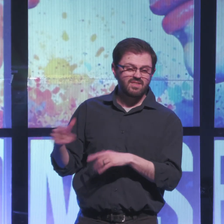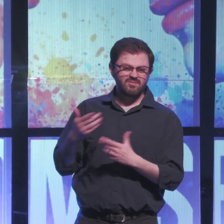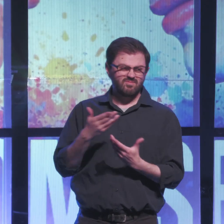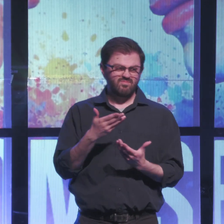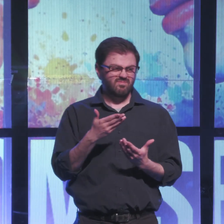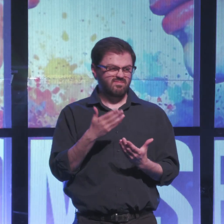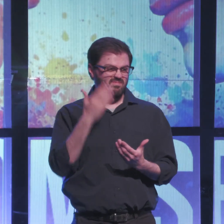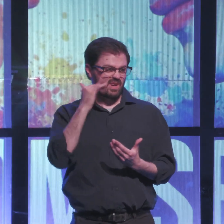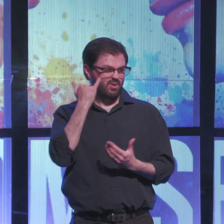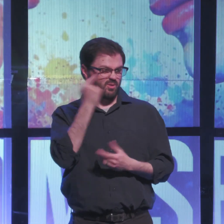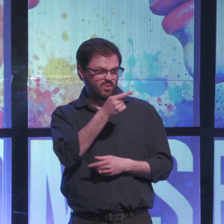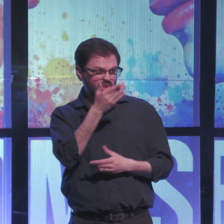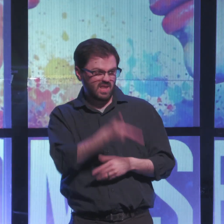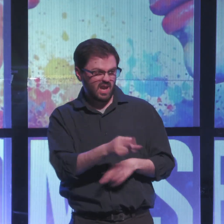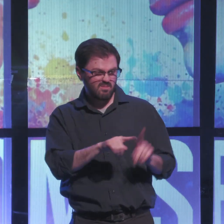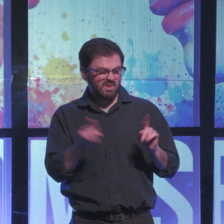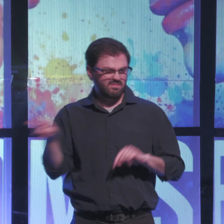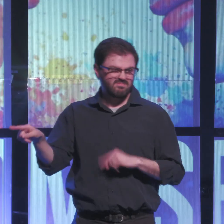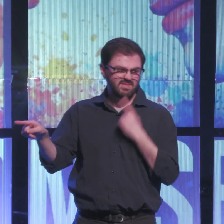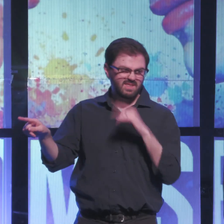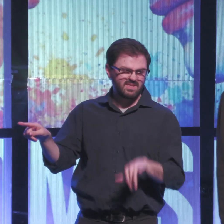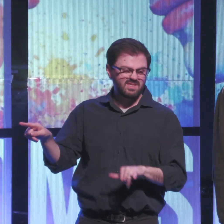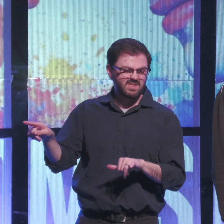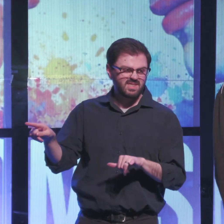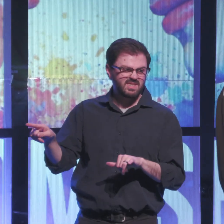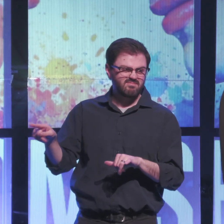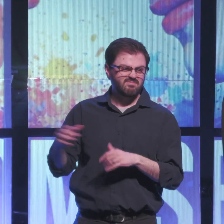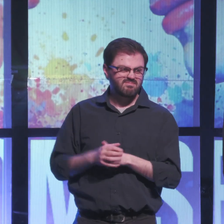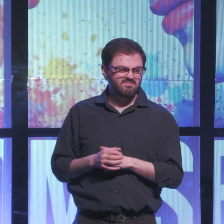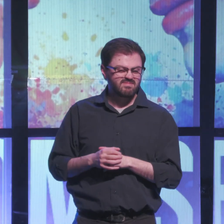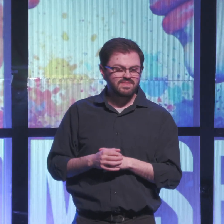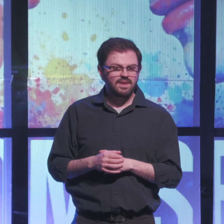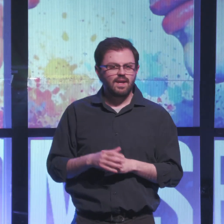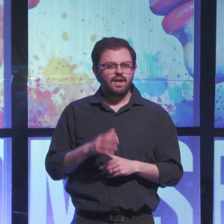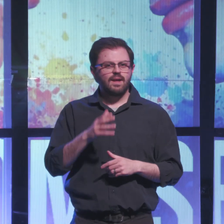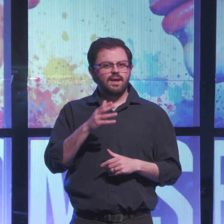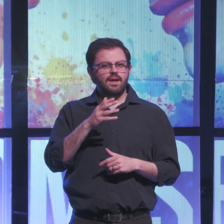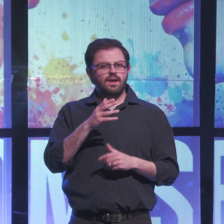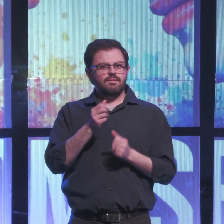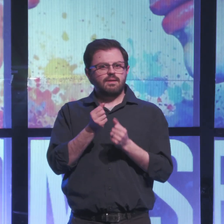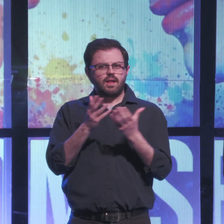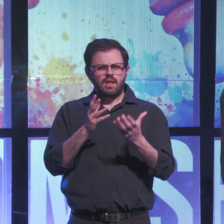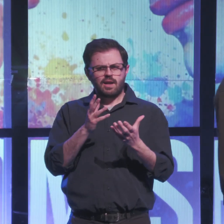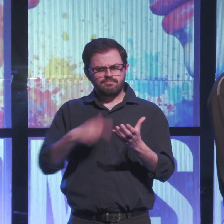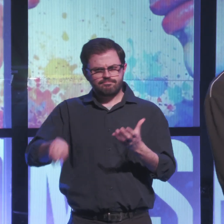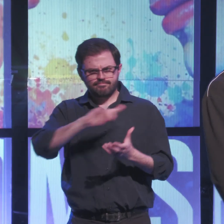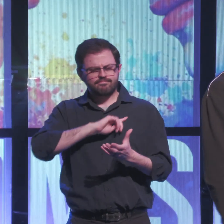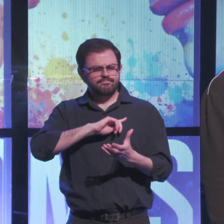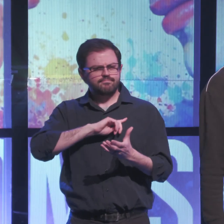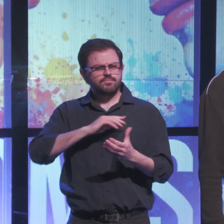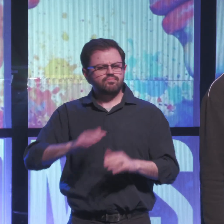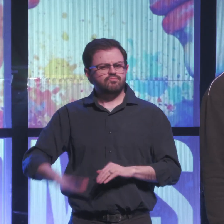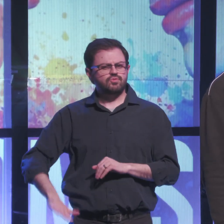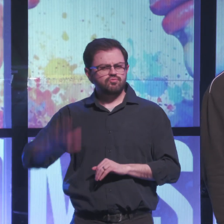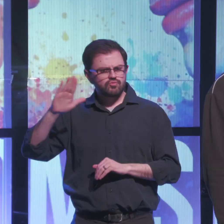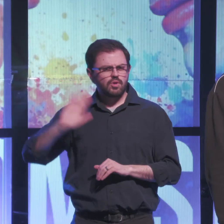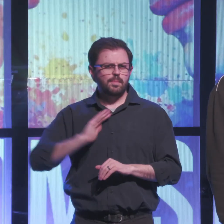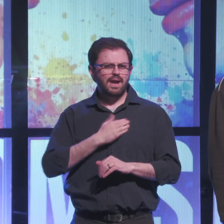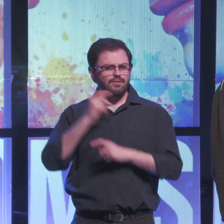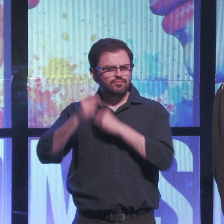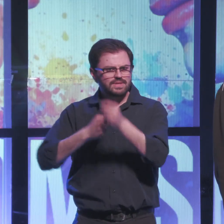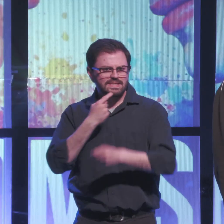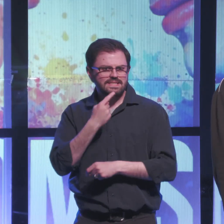there. But that's what he said. And a lot of us grew up in a tradition that would tell us the response to